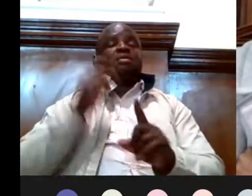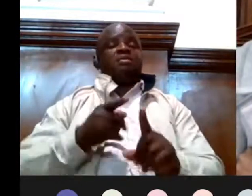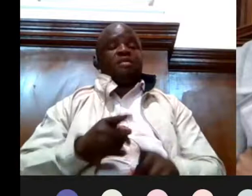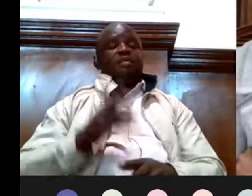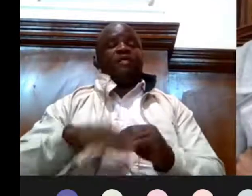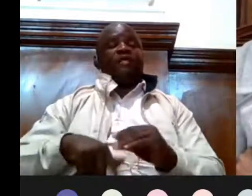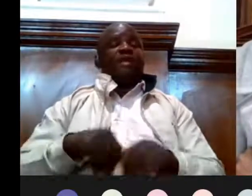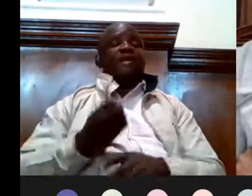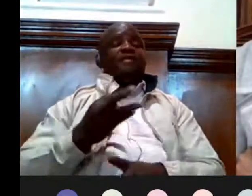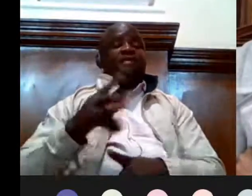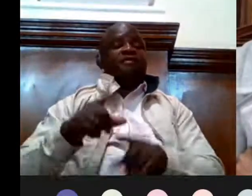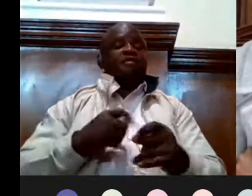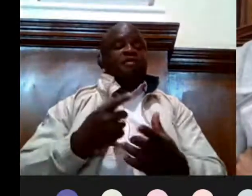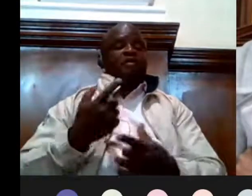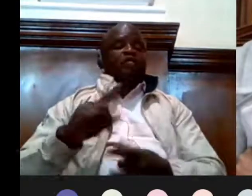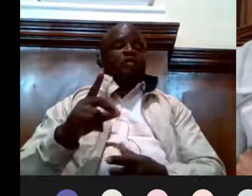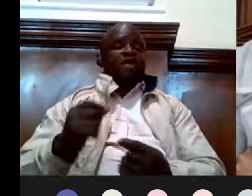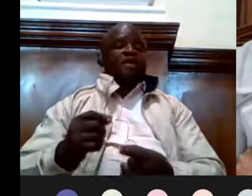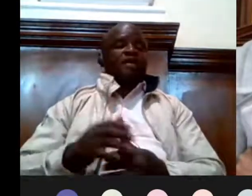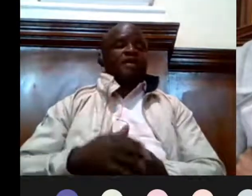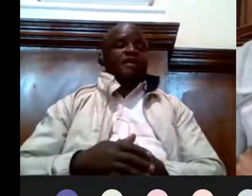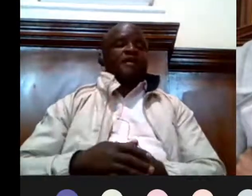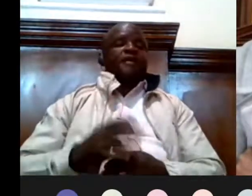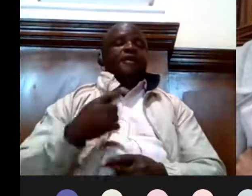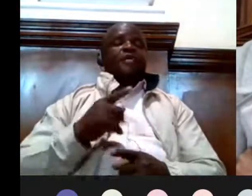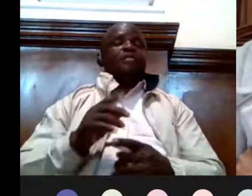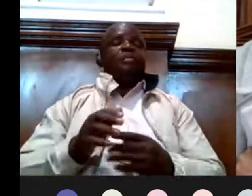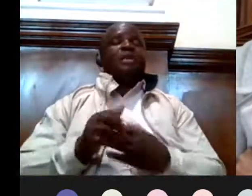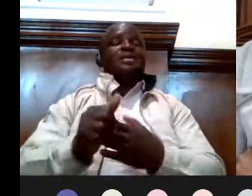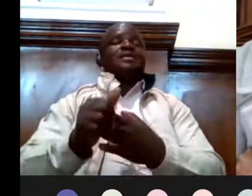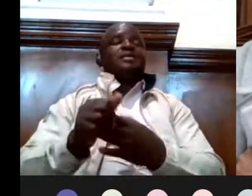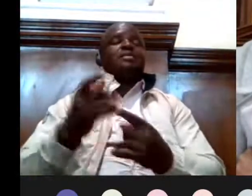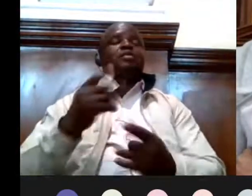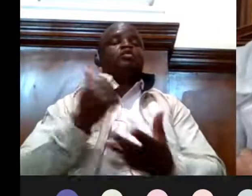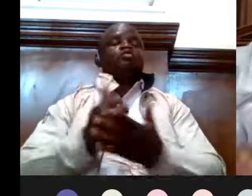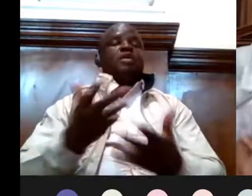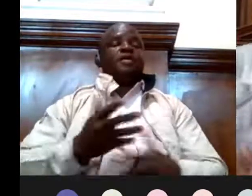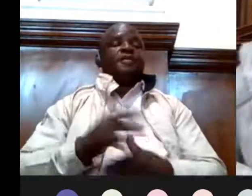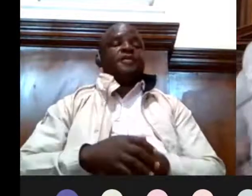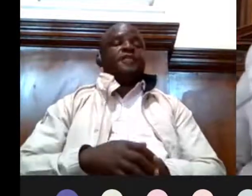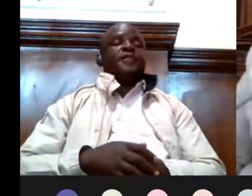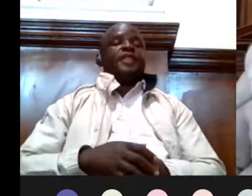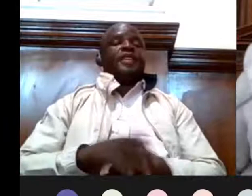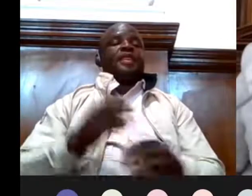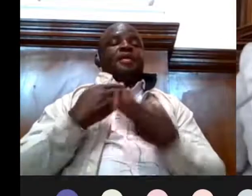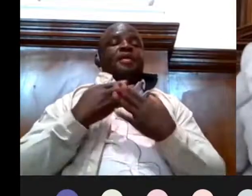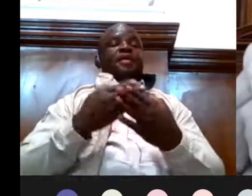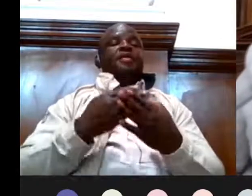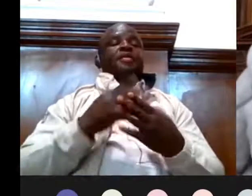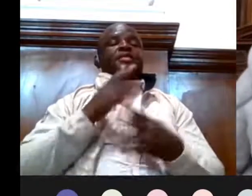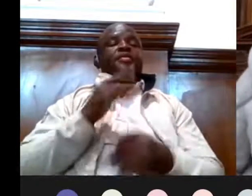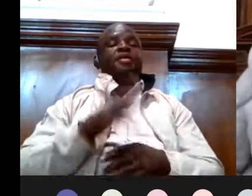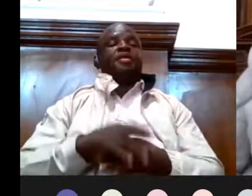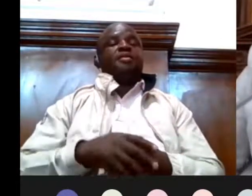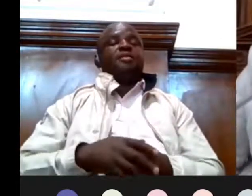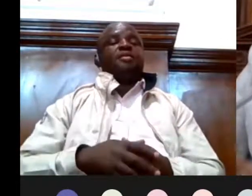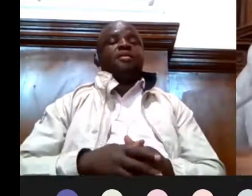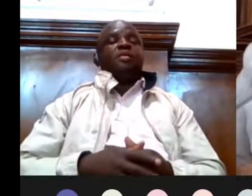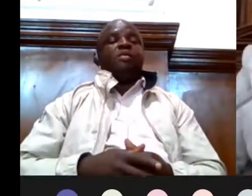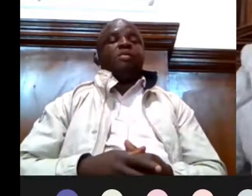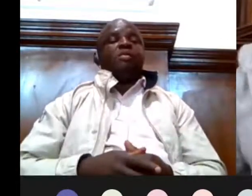right thing where we are leading and where we are staying. Thank you very much honorable speaker for the